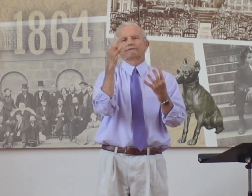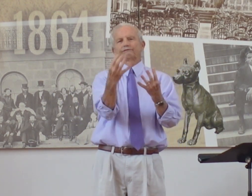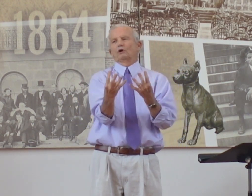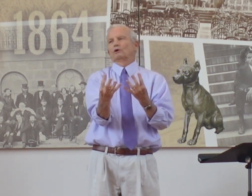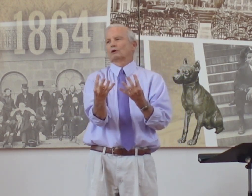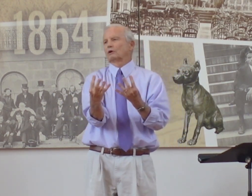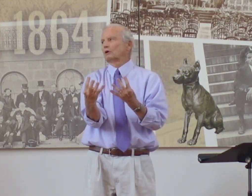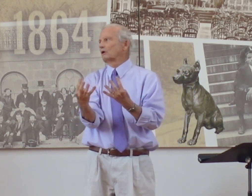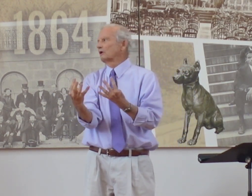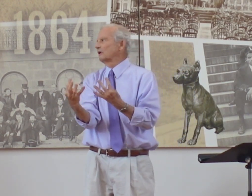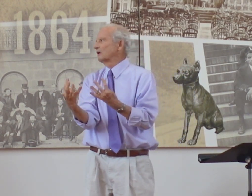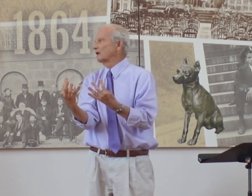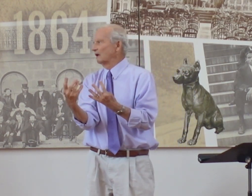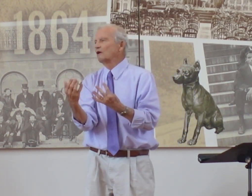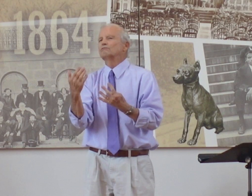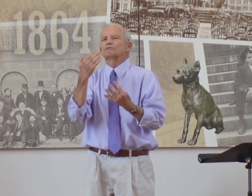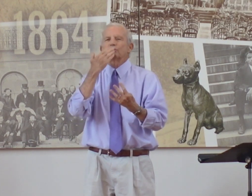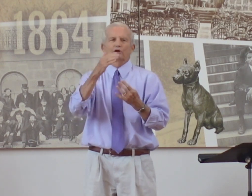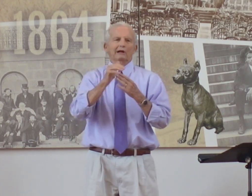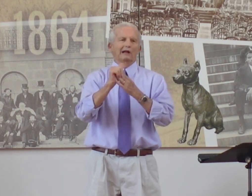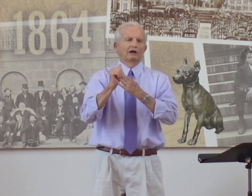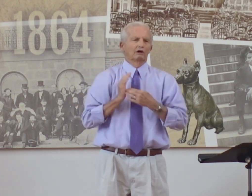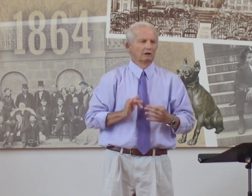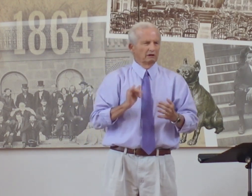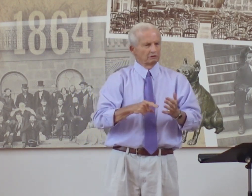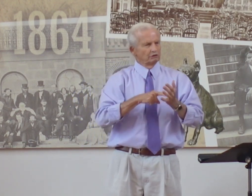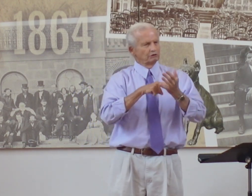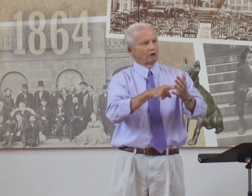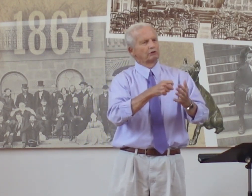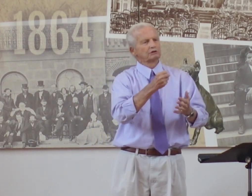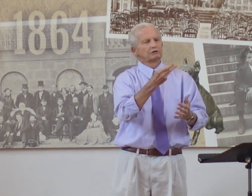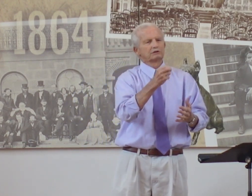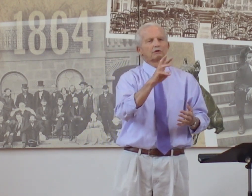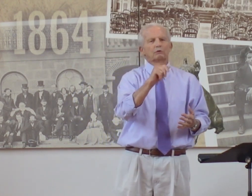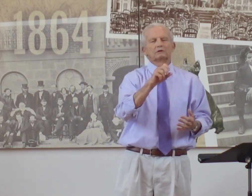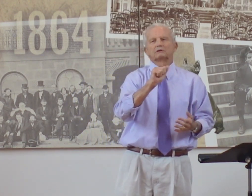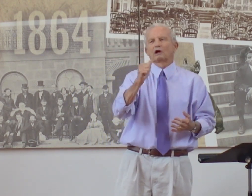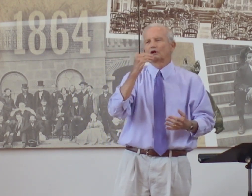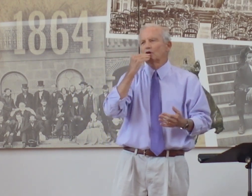Of course, Nancy was one of those four. She was an excellent leader.